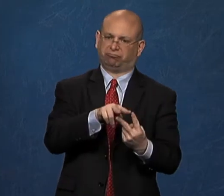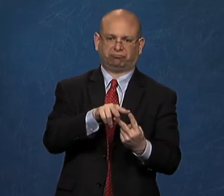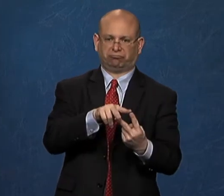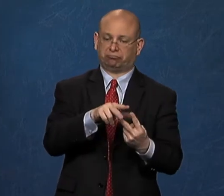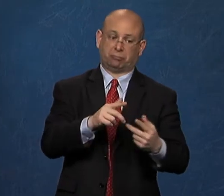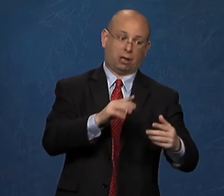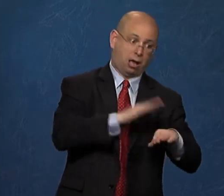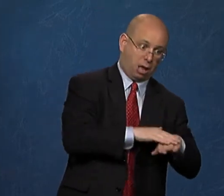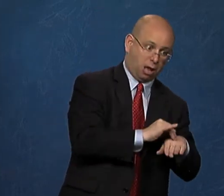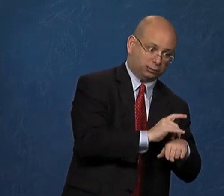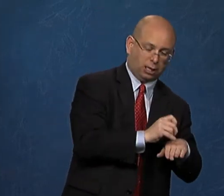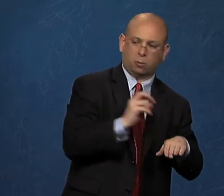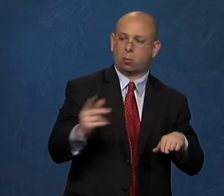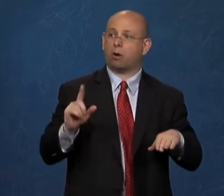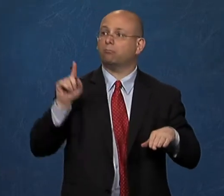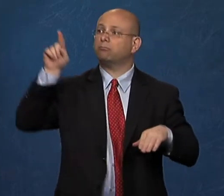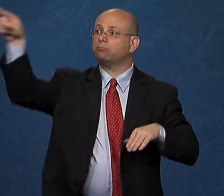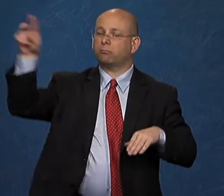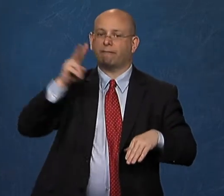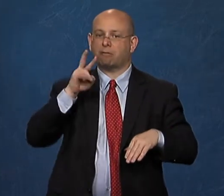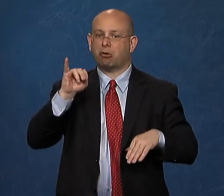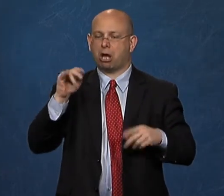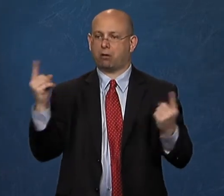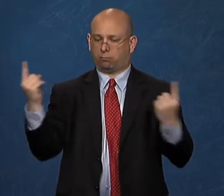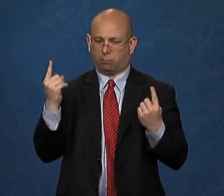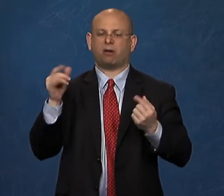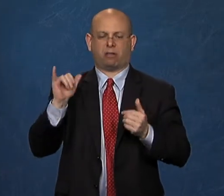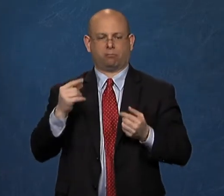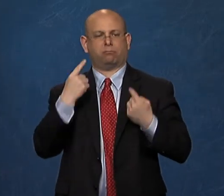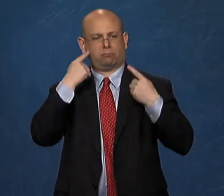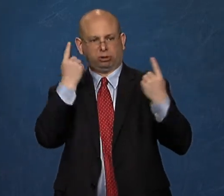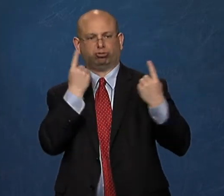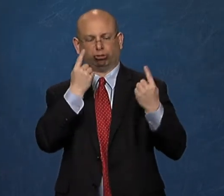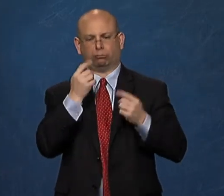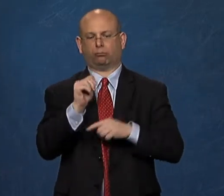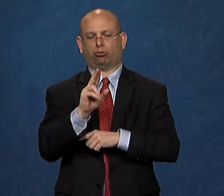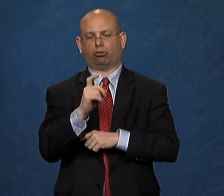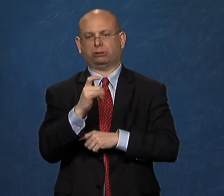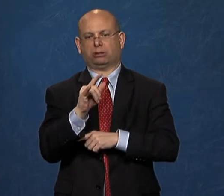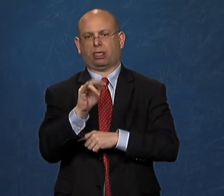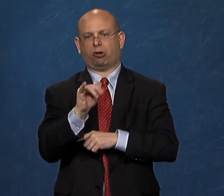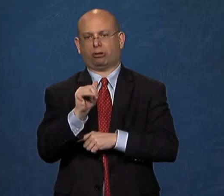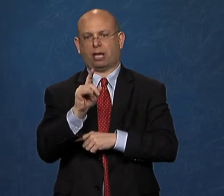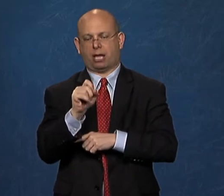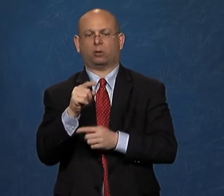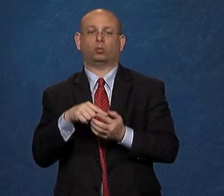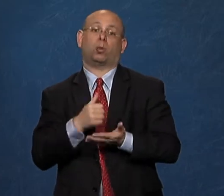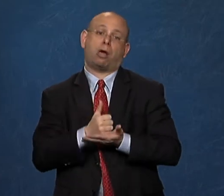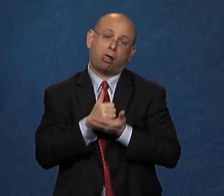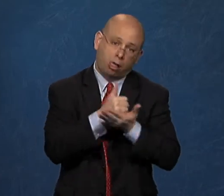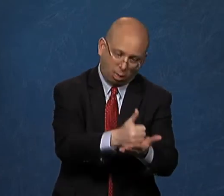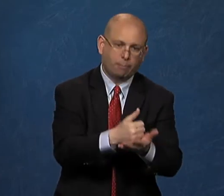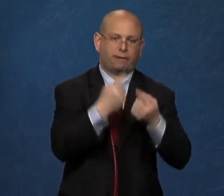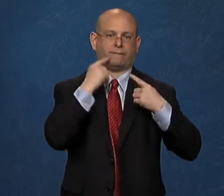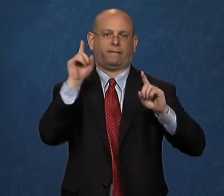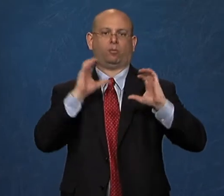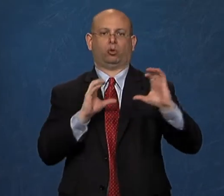VRI services. So it provides the option for either kinds of services, on-site or VRI. And those are considered